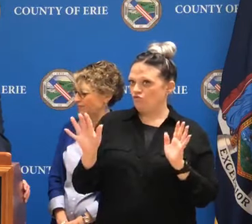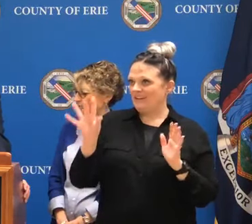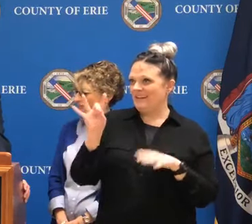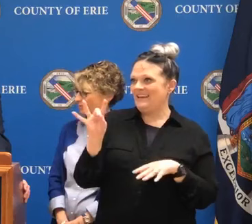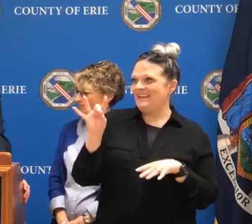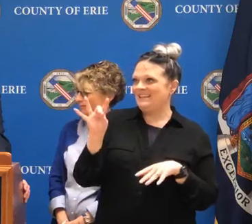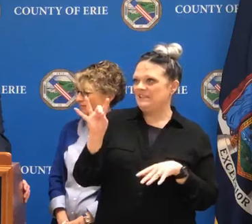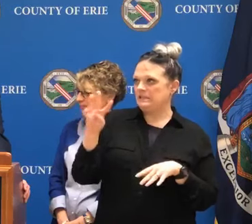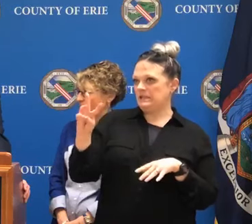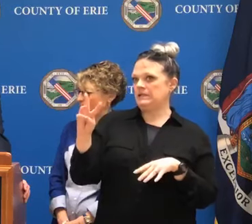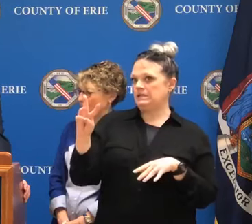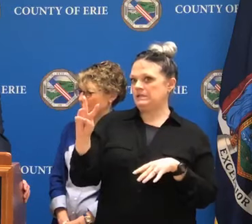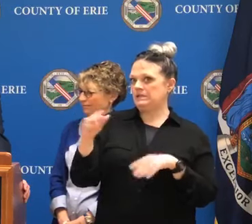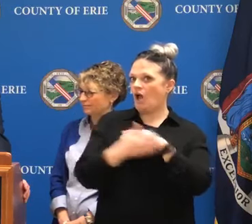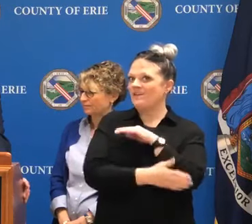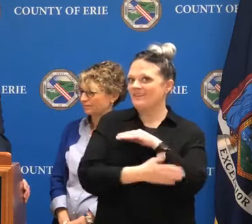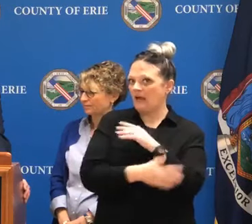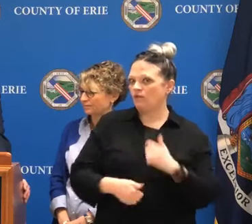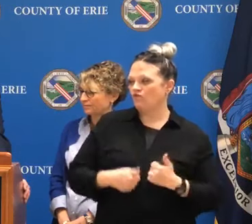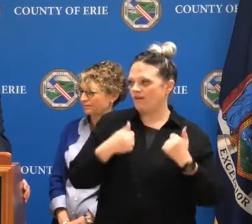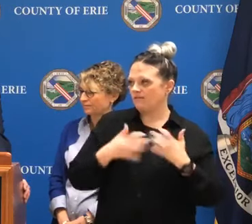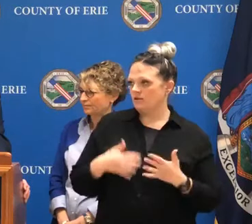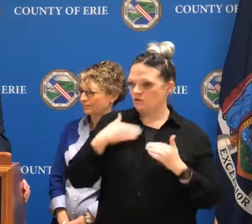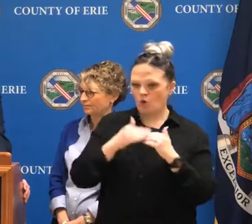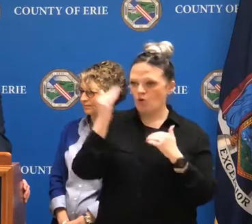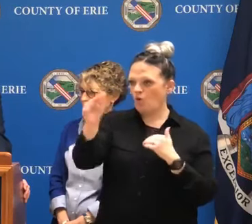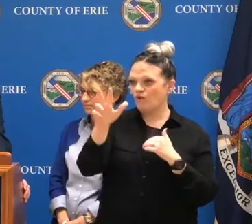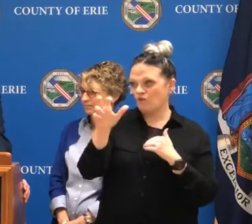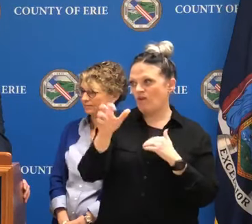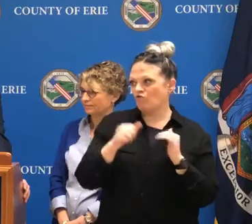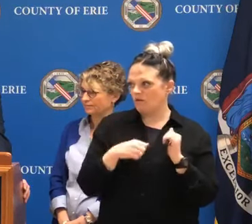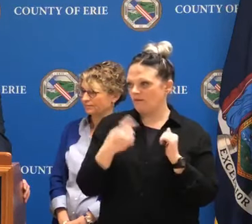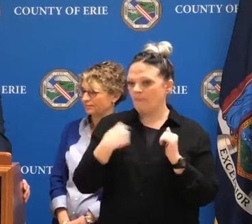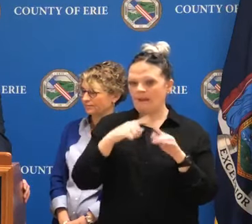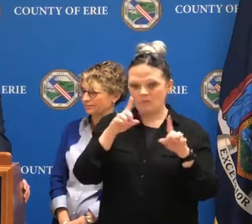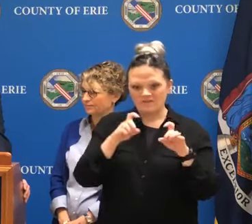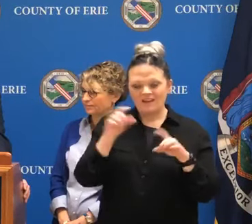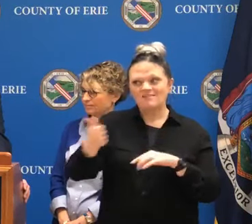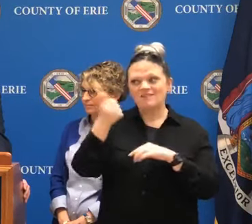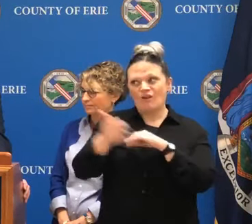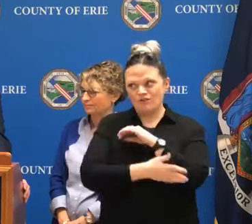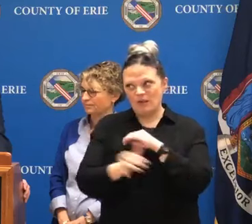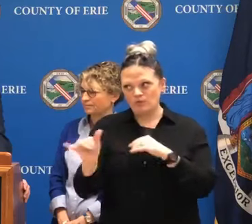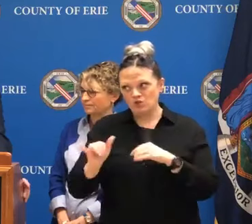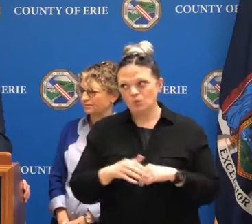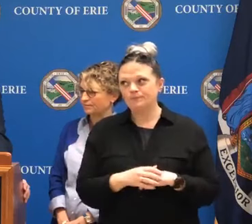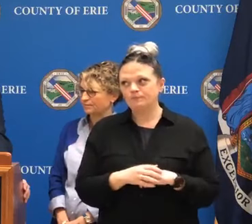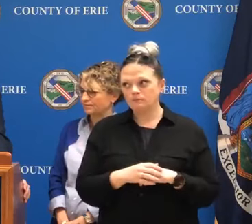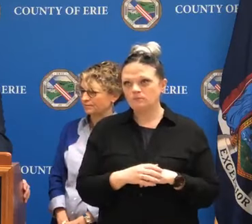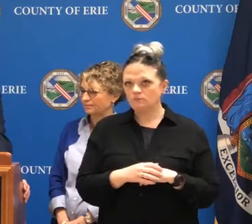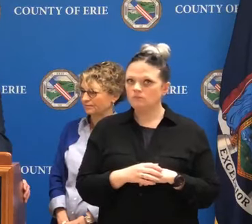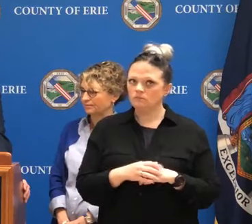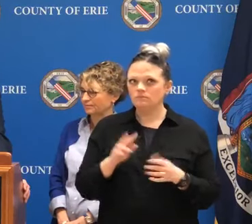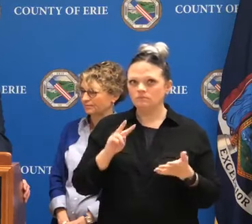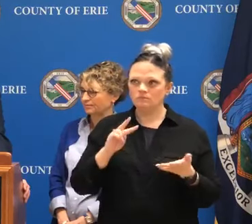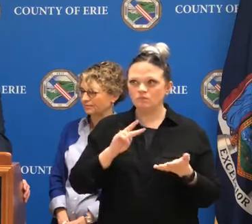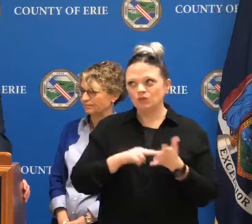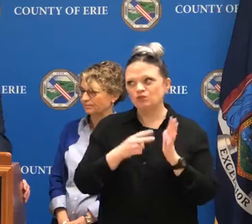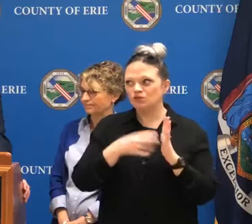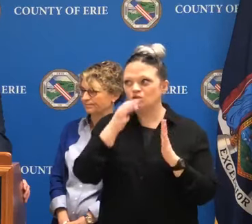86 on county residents. So we're over 300. And remember, we've done tests on other counties as well. We're coming up to our